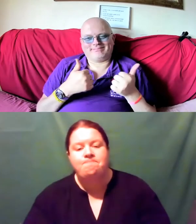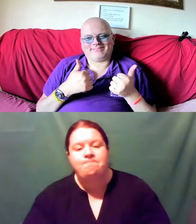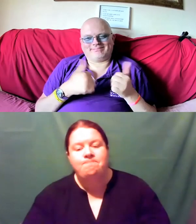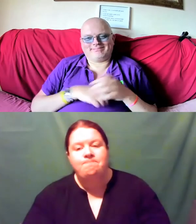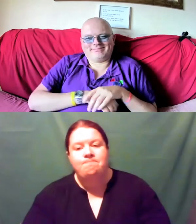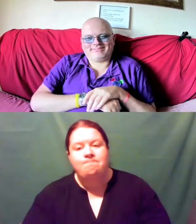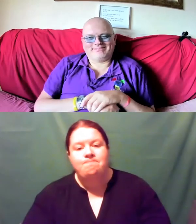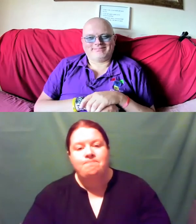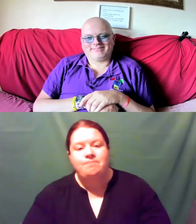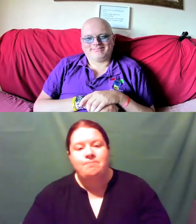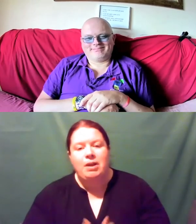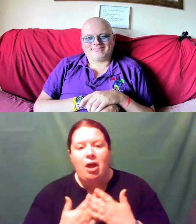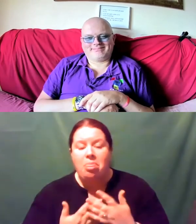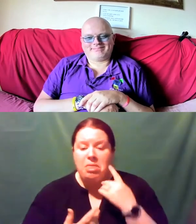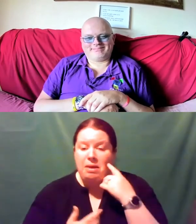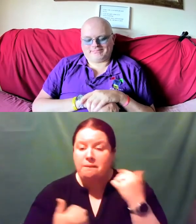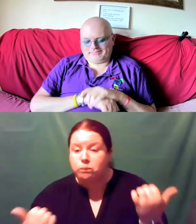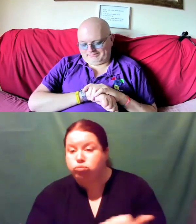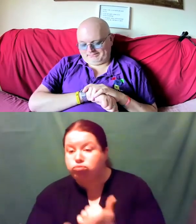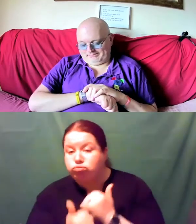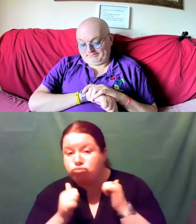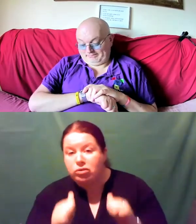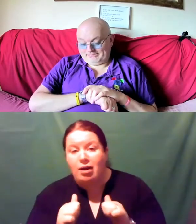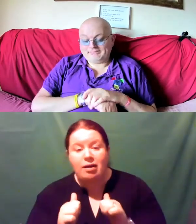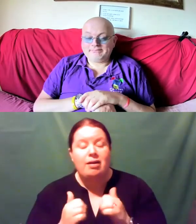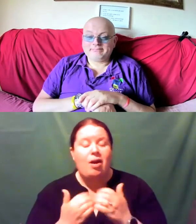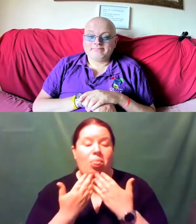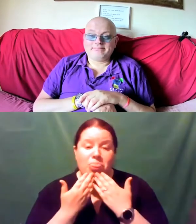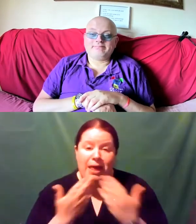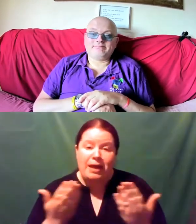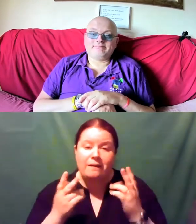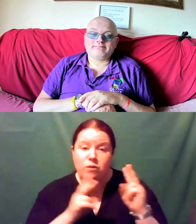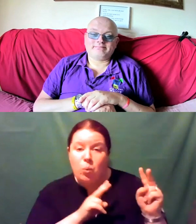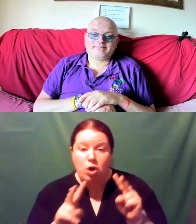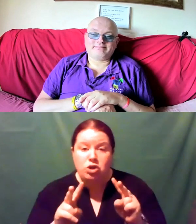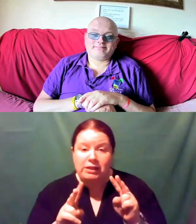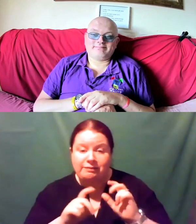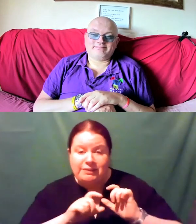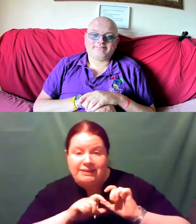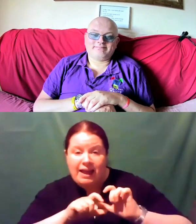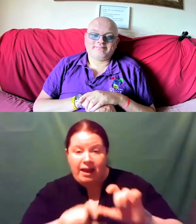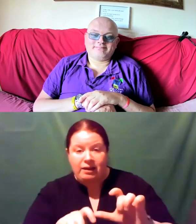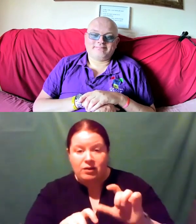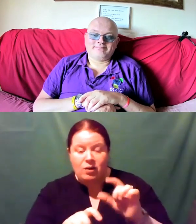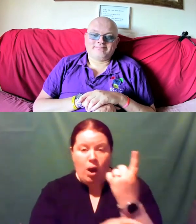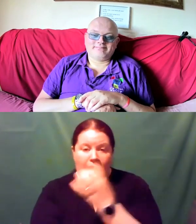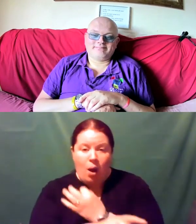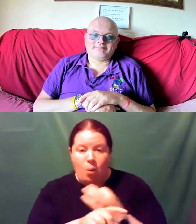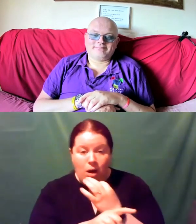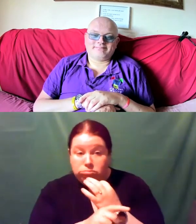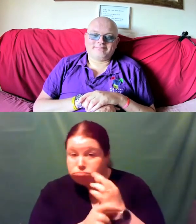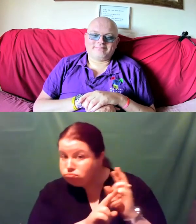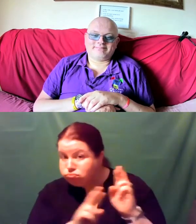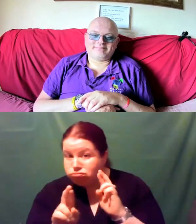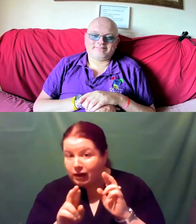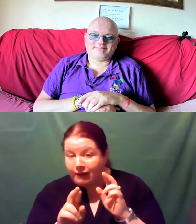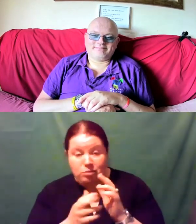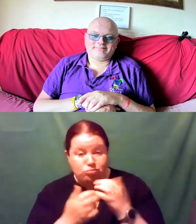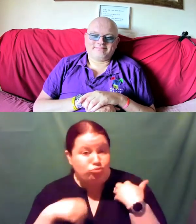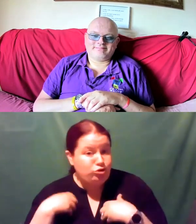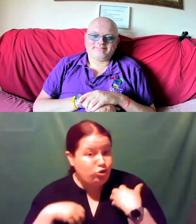So I think that takes us to the end, everyone. Thank you so much for joining us and for staying with us throughout. Hopefully you found